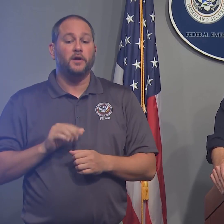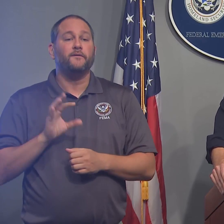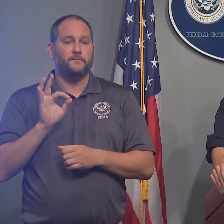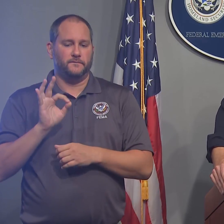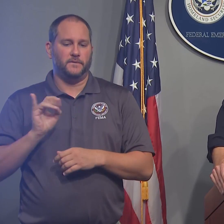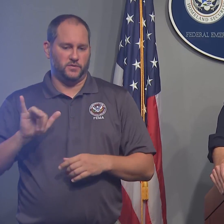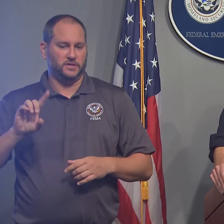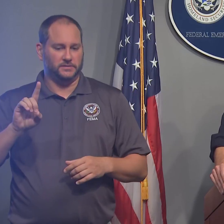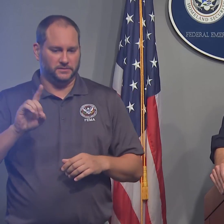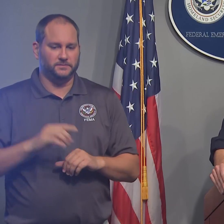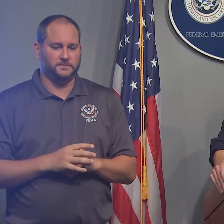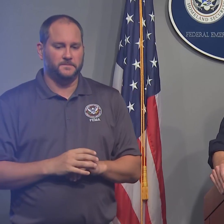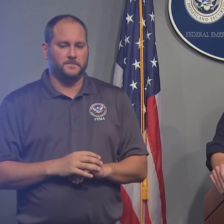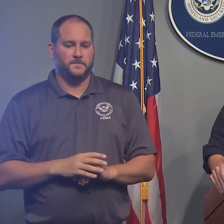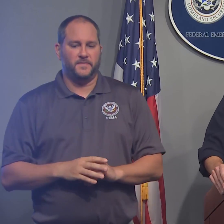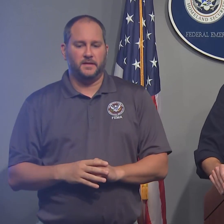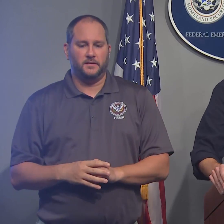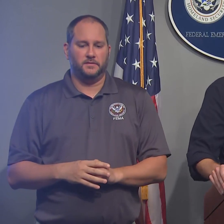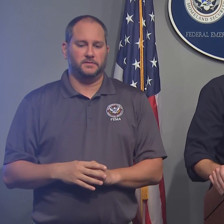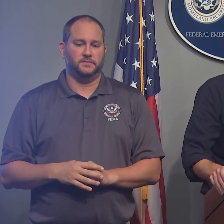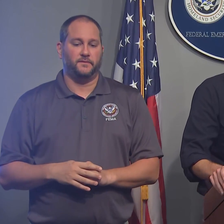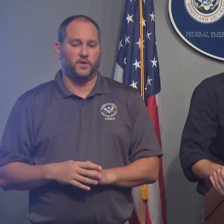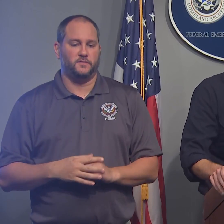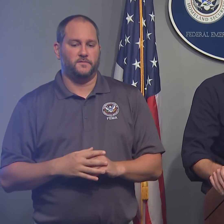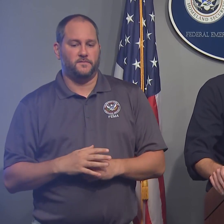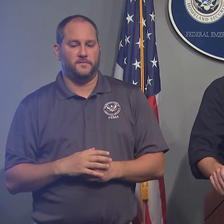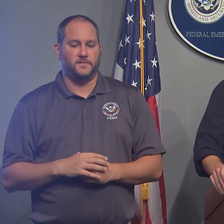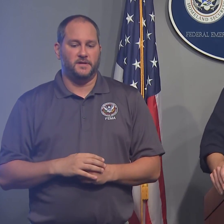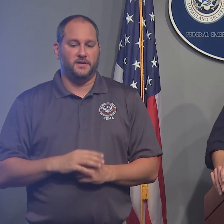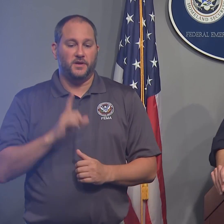the life safety mission. So with that, we're going to invite in our federal partners.